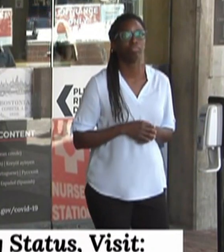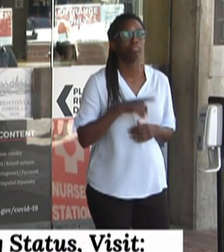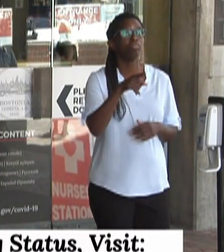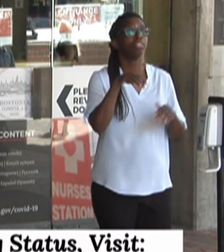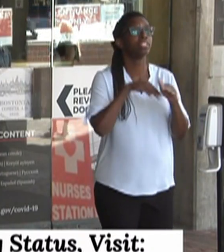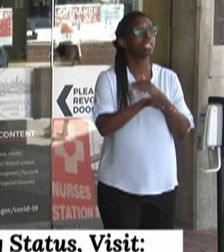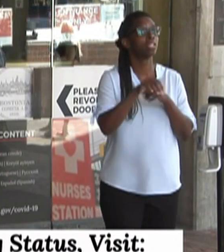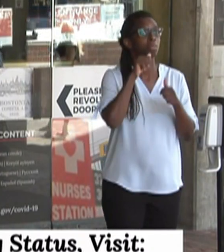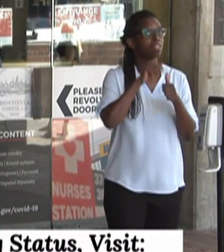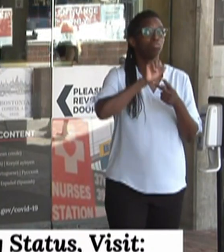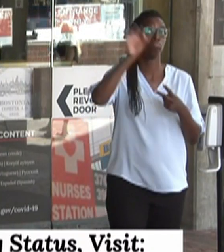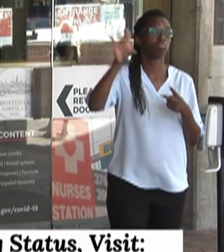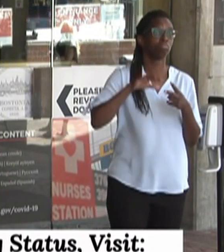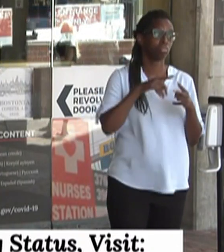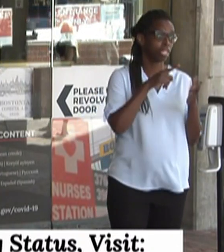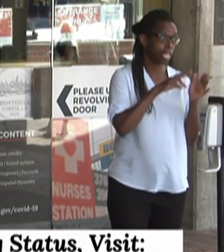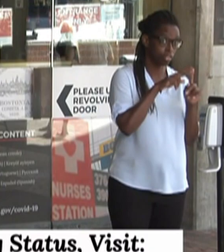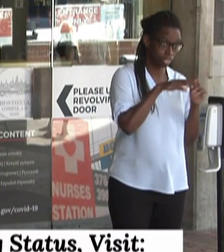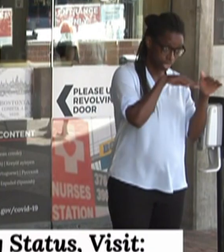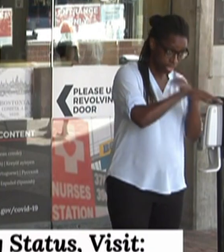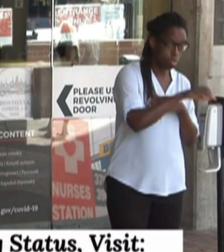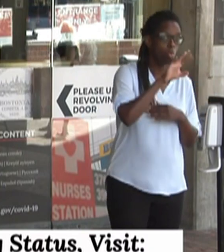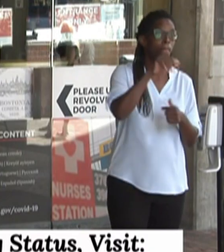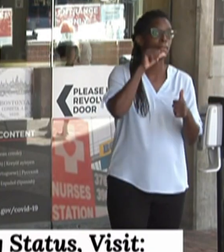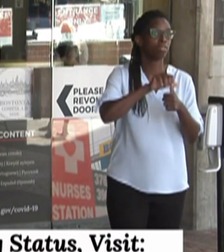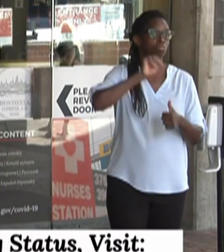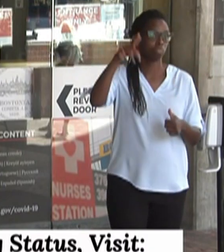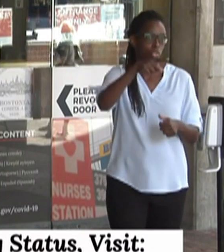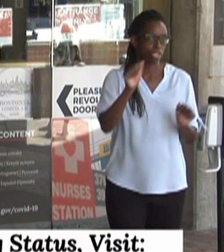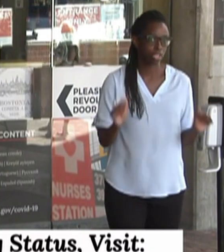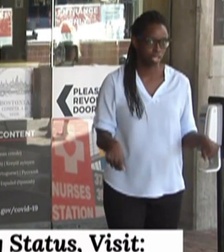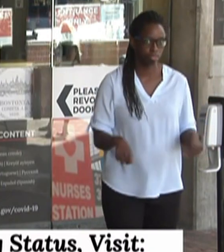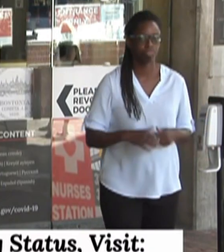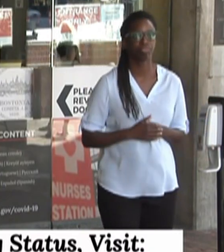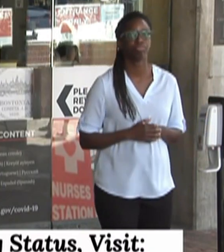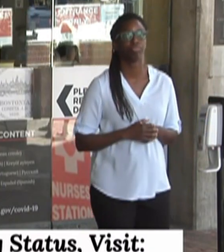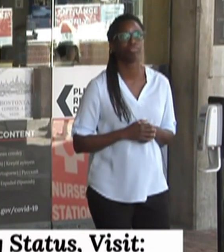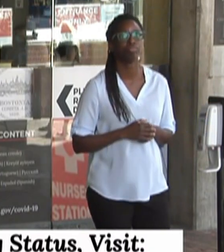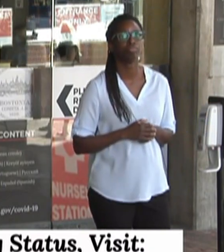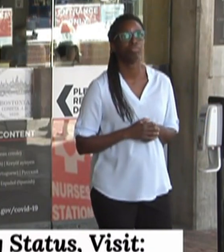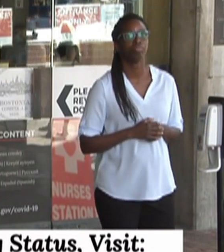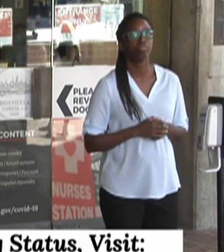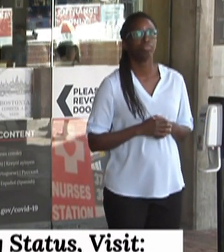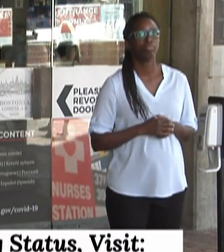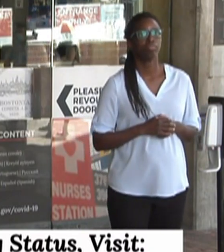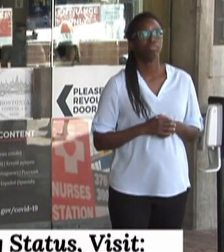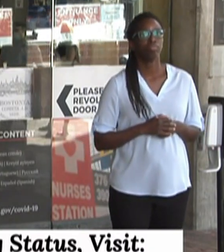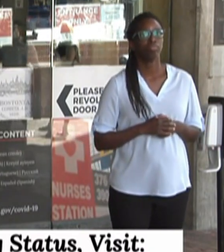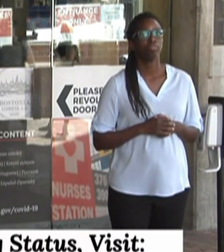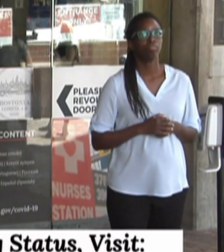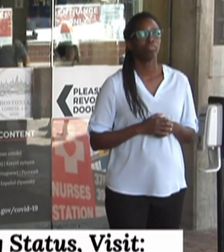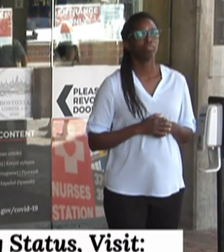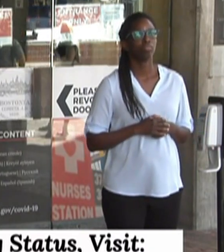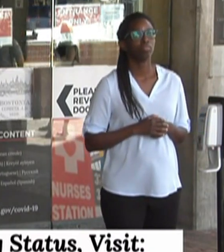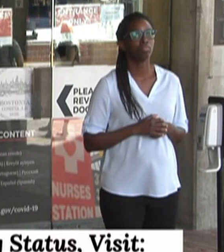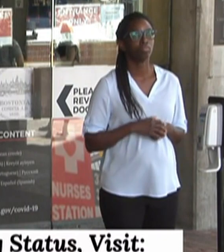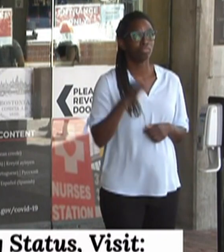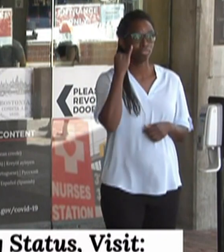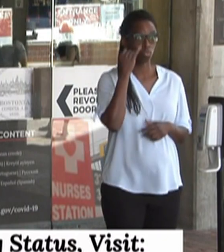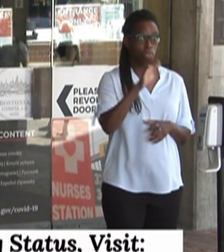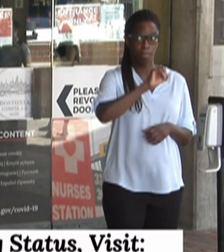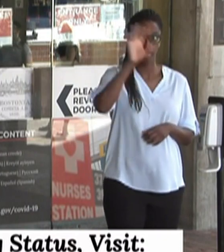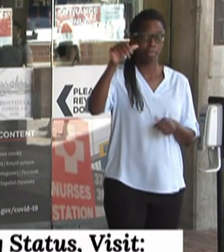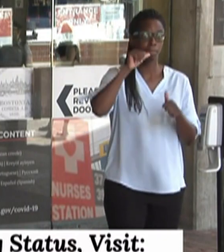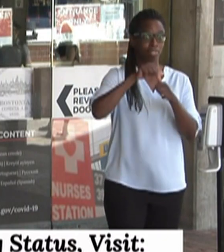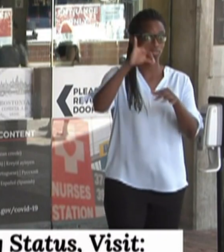for requesting a vote by mail ballot. If you happen to be listening to this and you want one, you can drop your application off here at City Hall